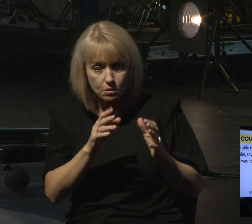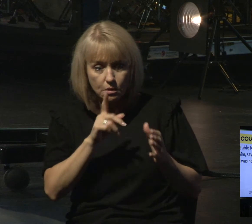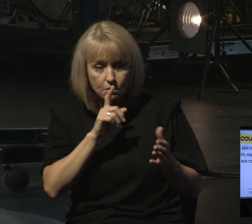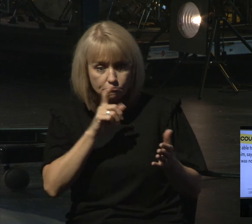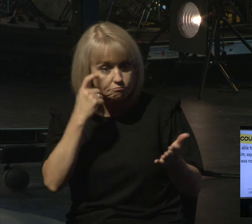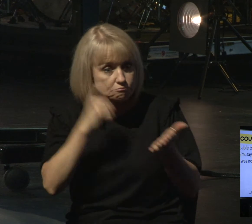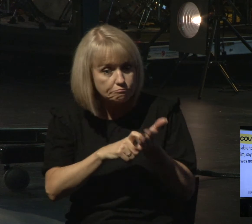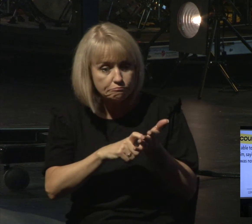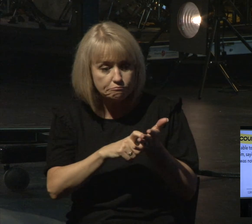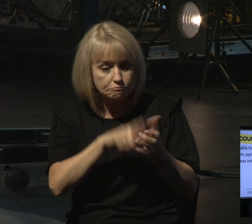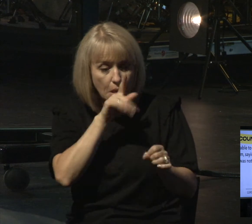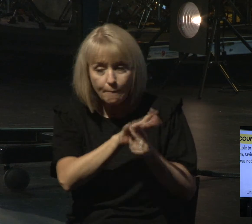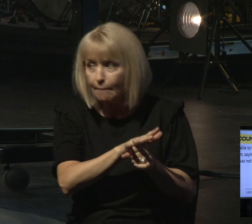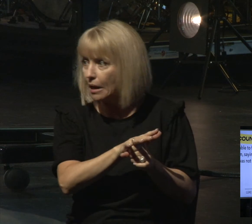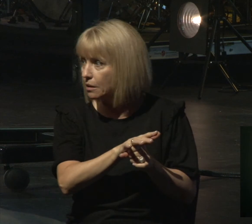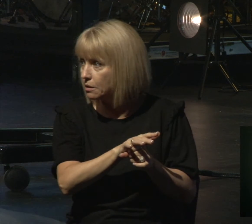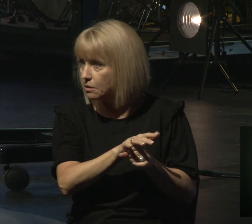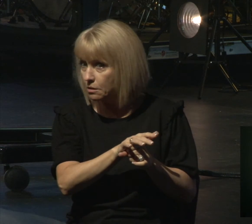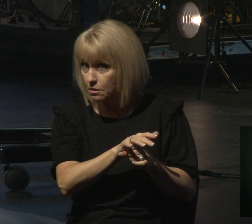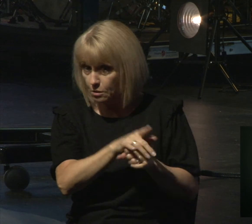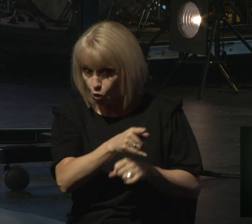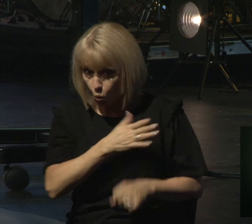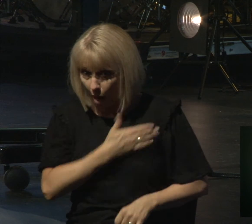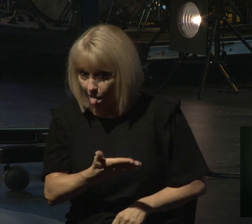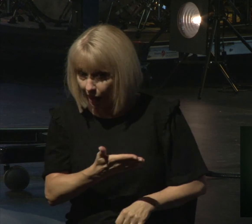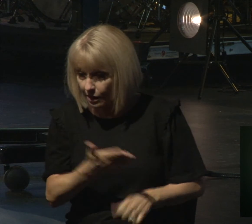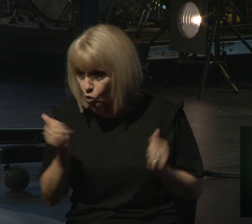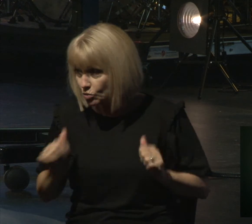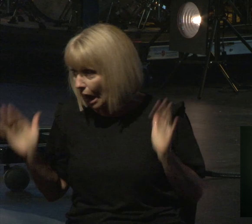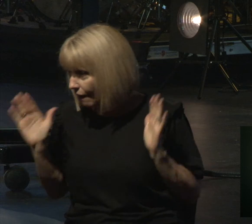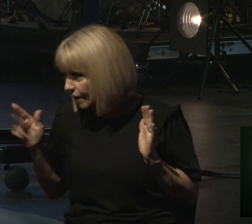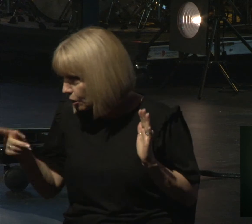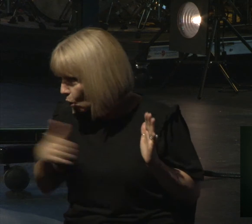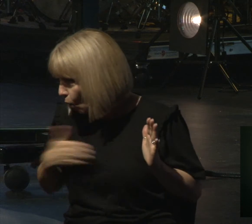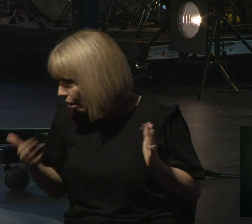to pay the price of following me? And I think some of us, we